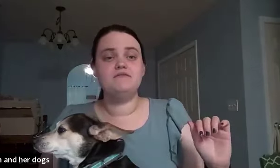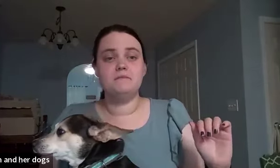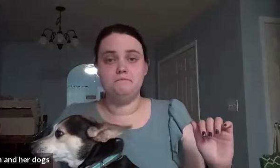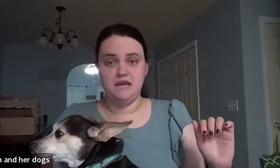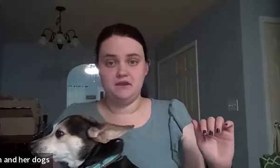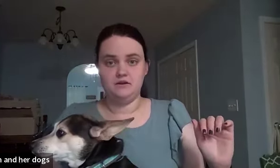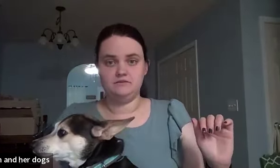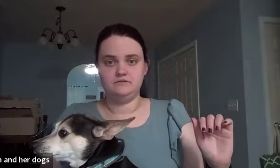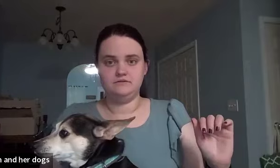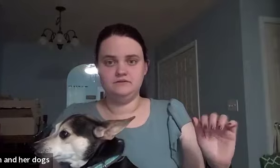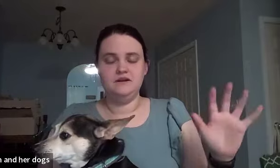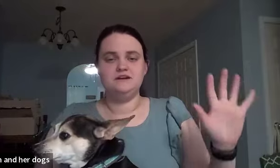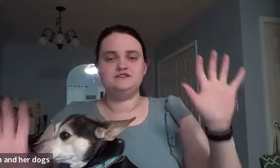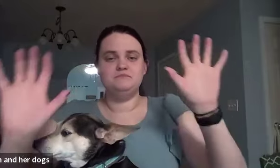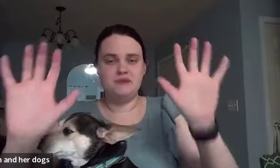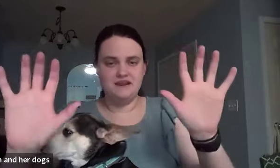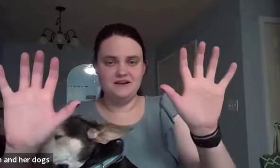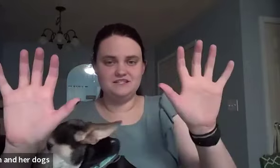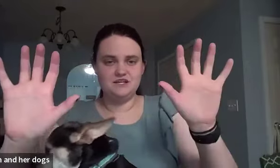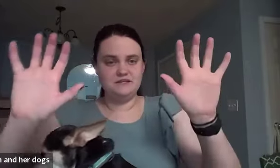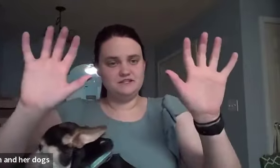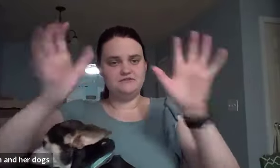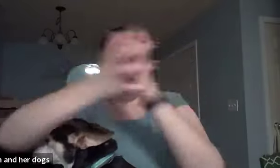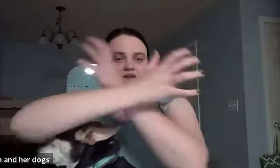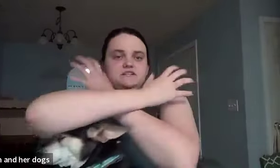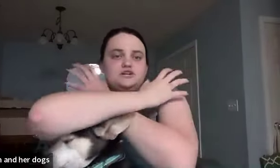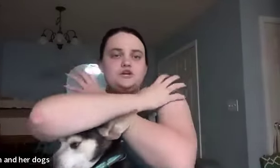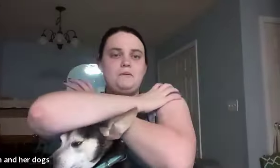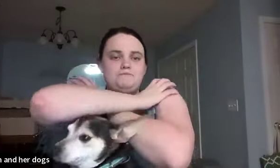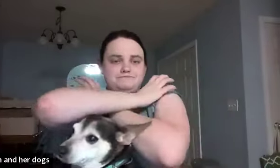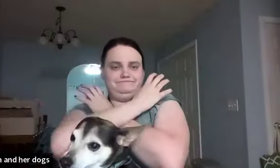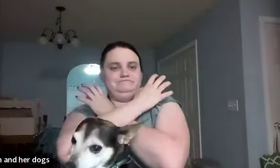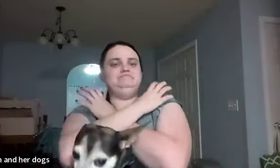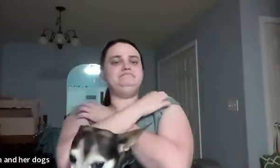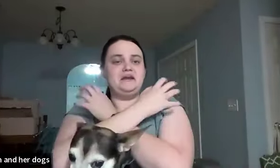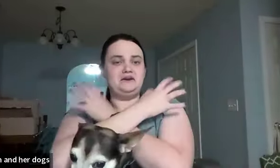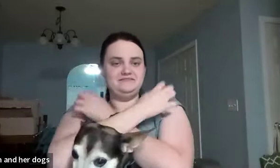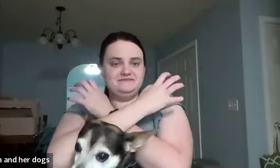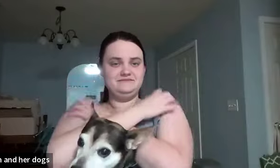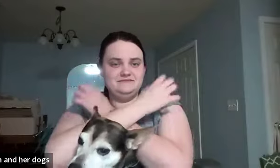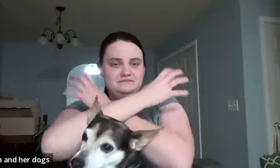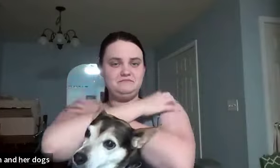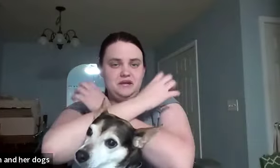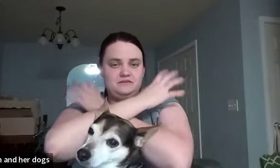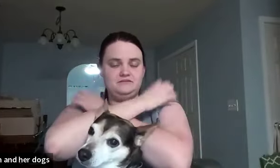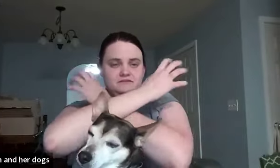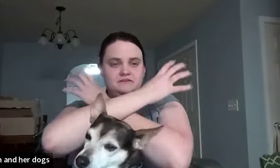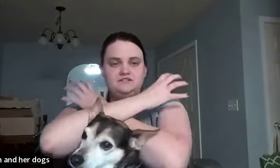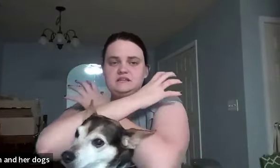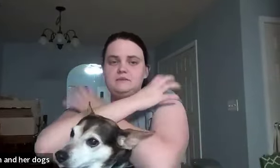have bear. So bear is gonna be two fives, and you're gonna go bear. Bear. So it's like